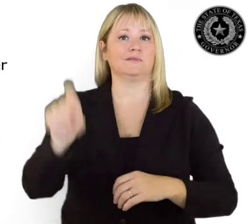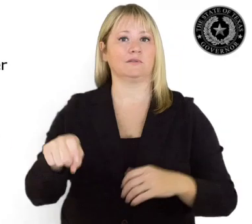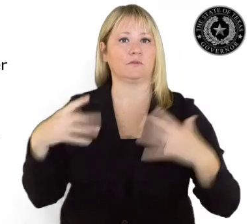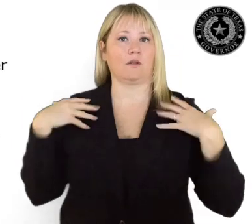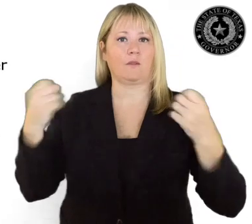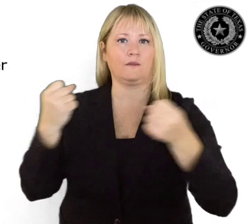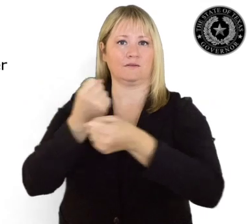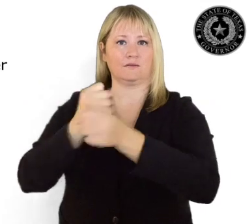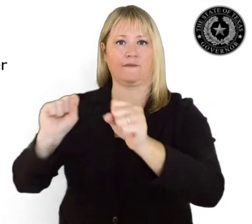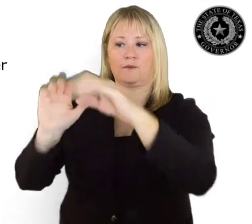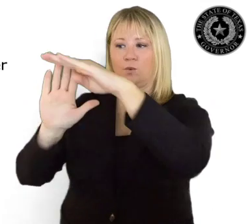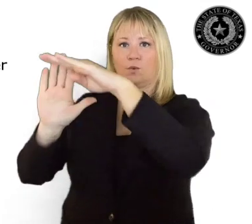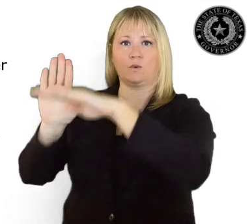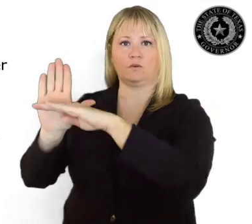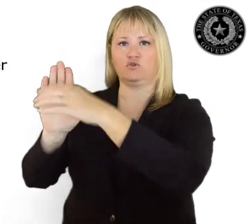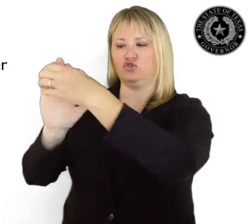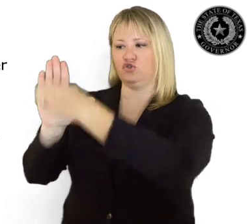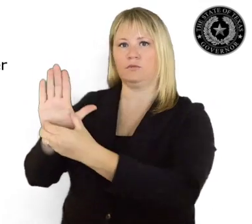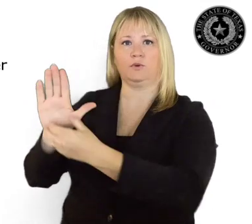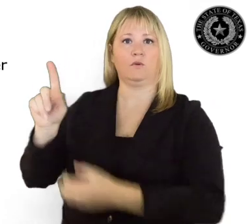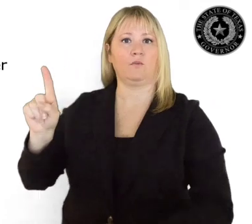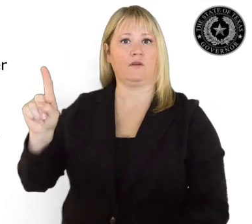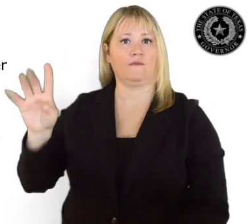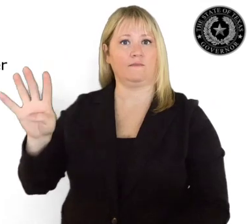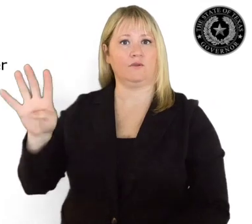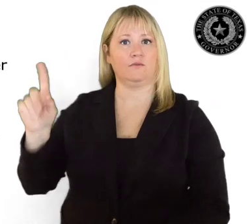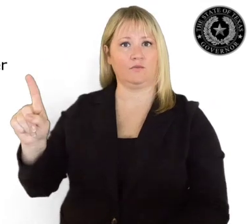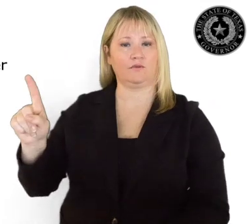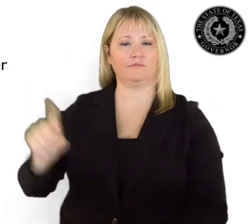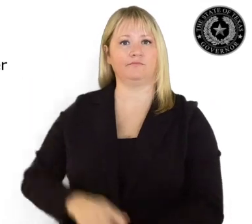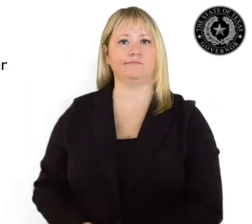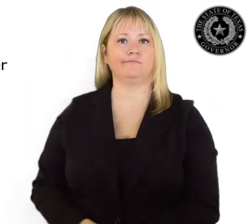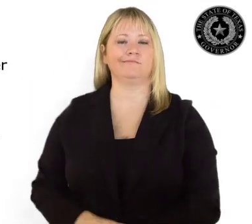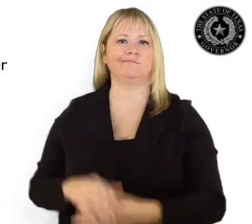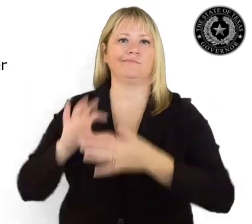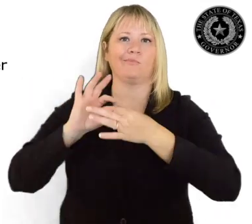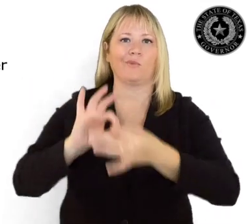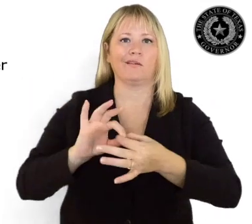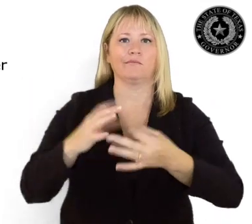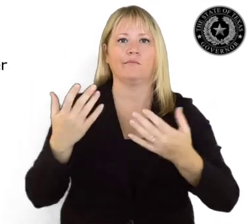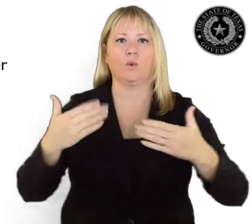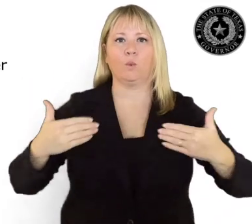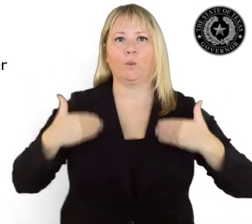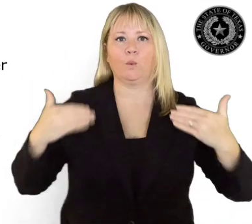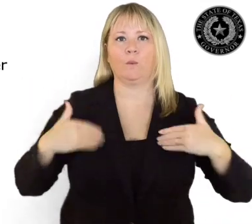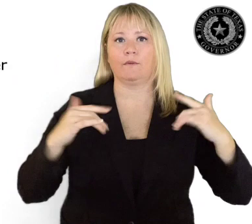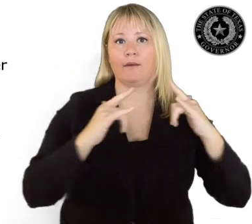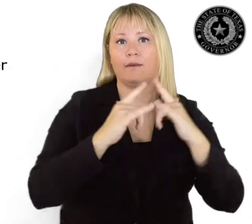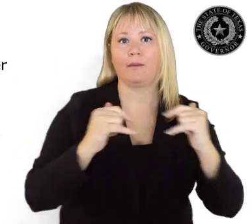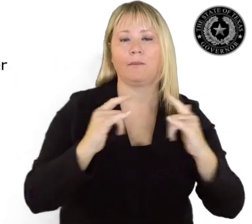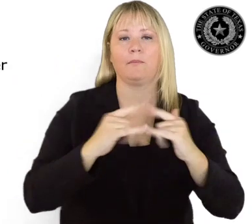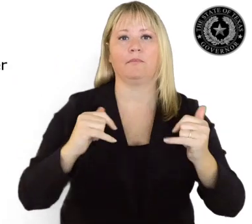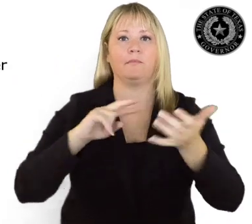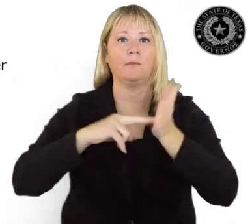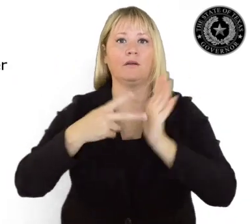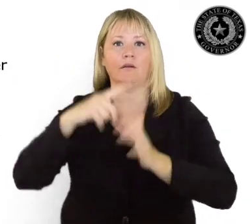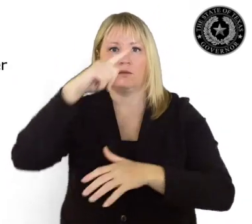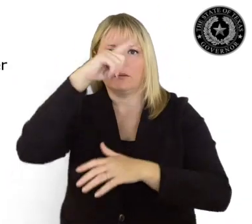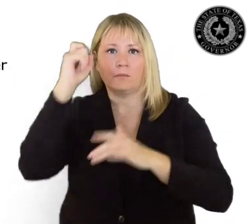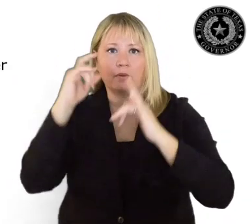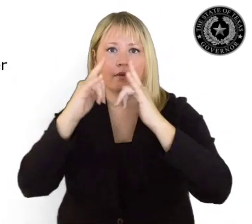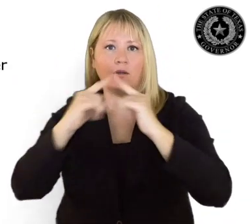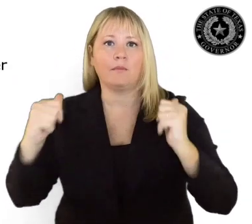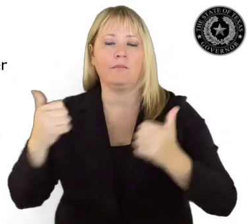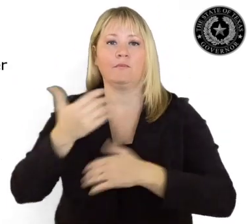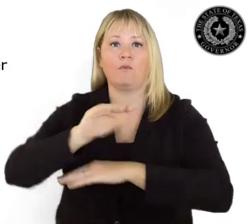E. Youth camps, including but not limited to those defined as such under Chapter 141 of the Texas Health and